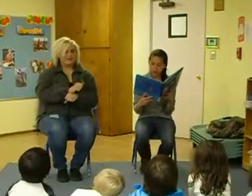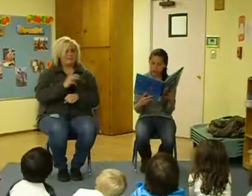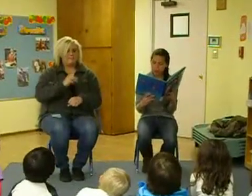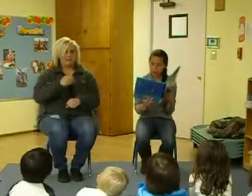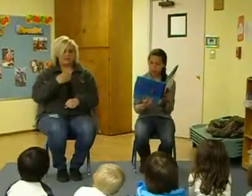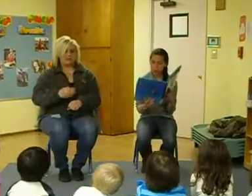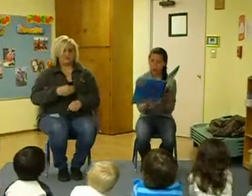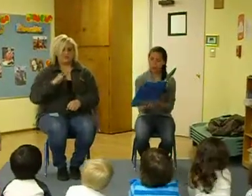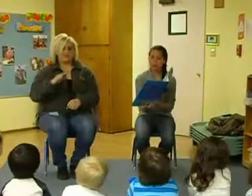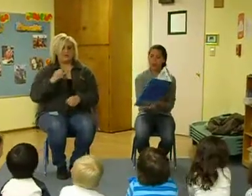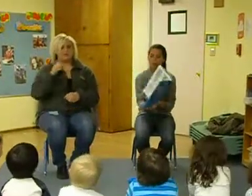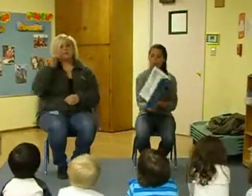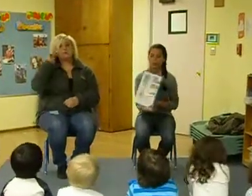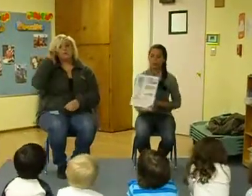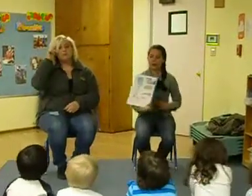mom wouldn't hug him in public.